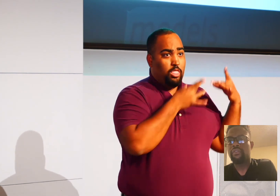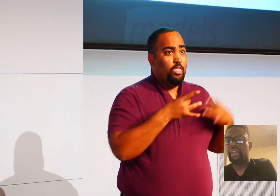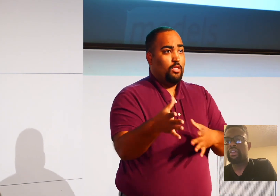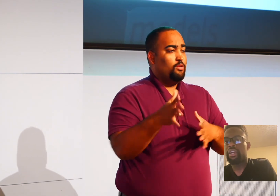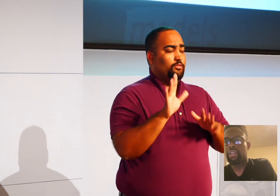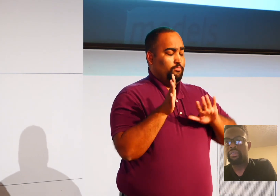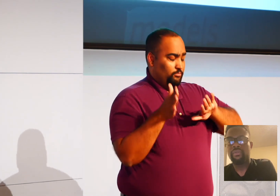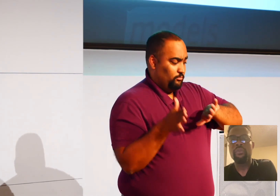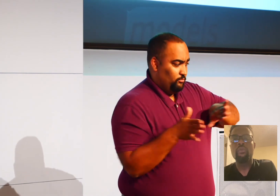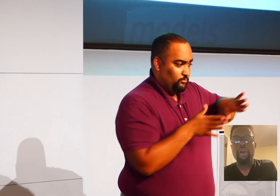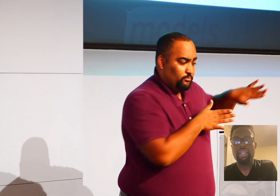white